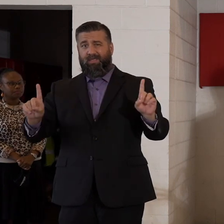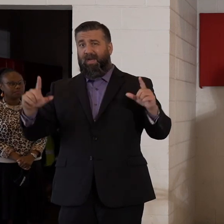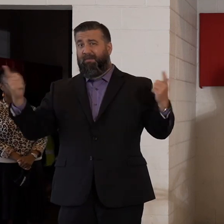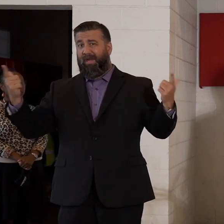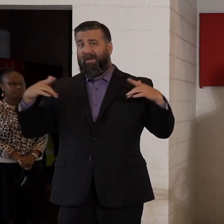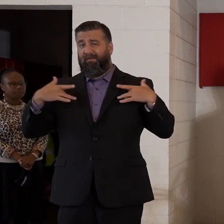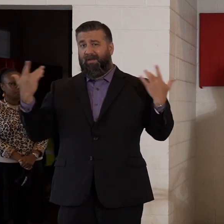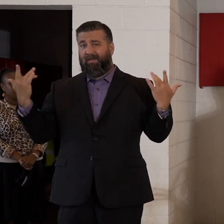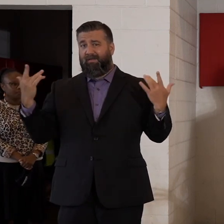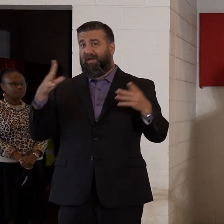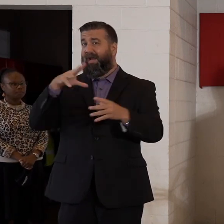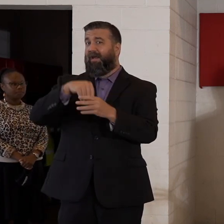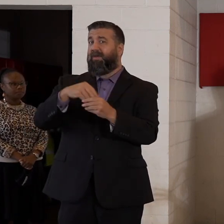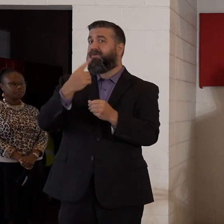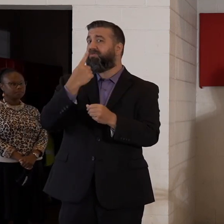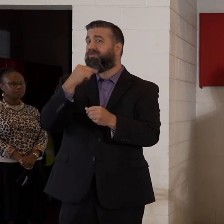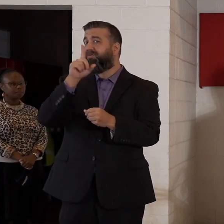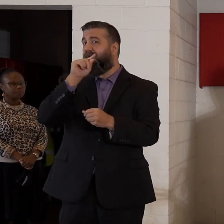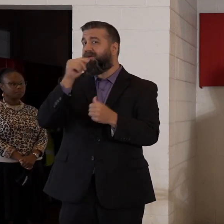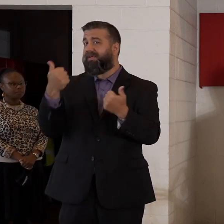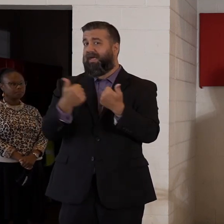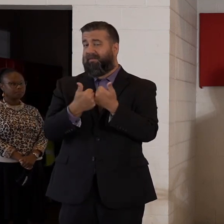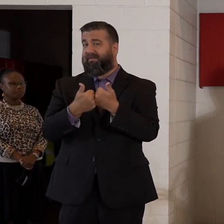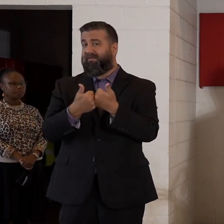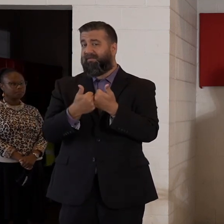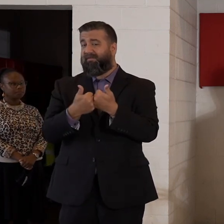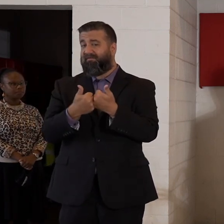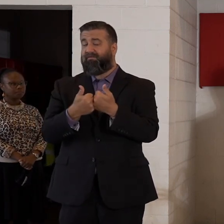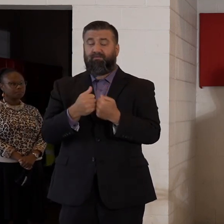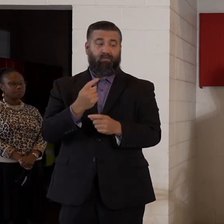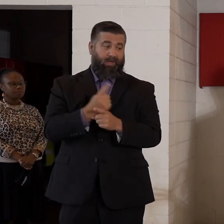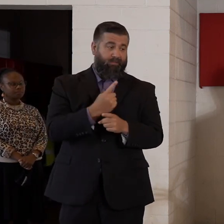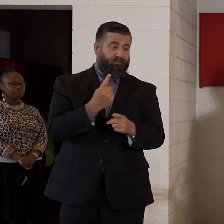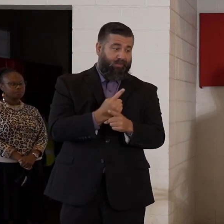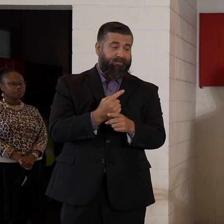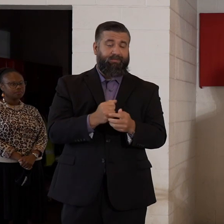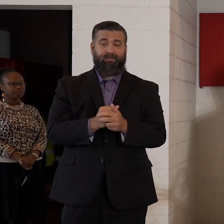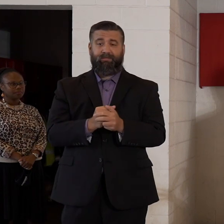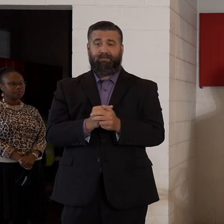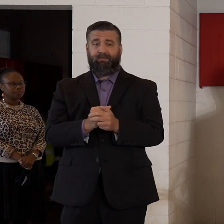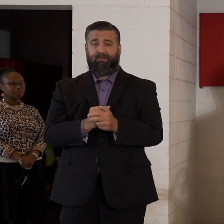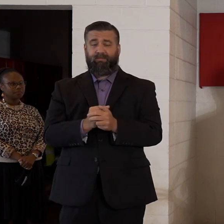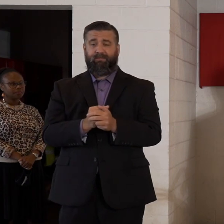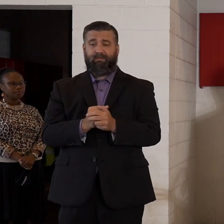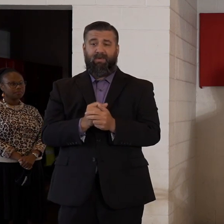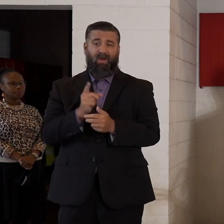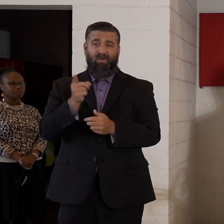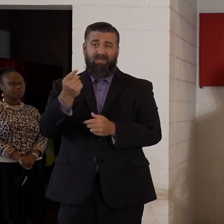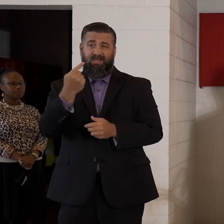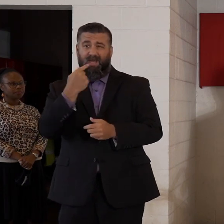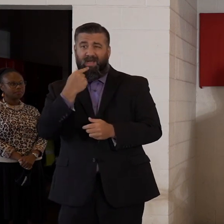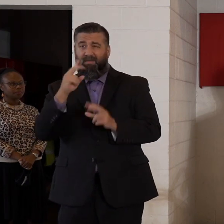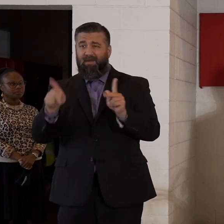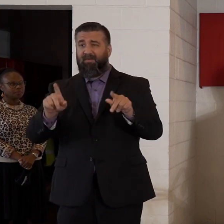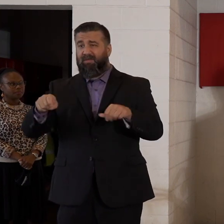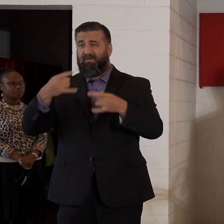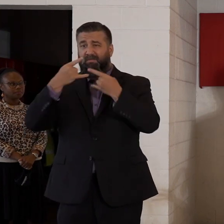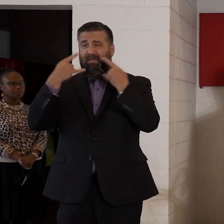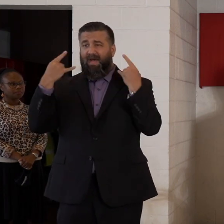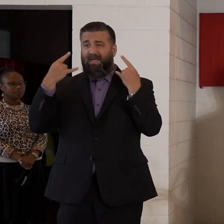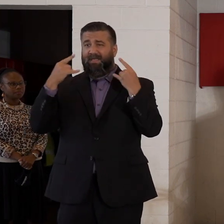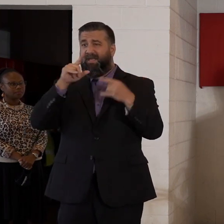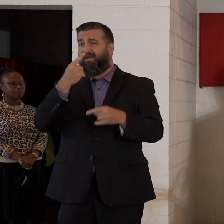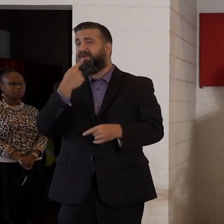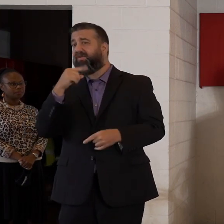That could include Cardinals games because they're at full capacity. That's right. Are you saying in reading that people should be wearing masks at